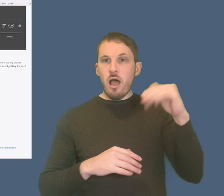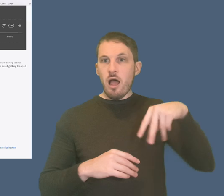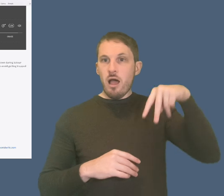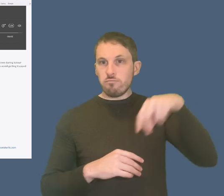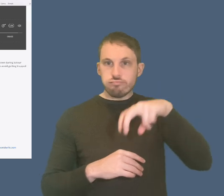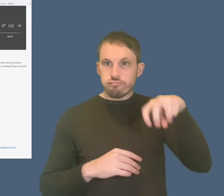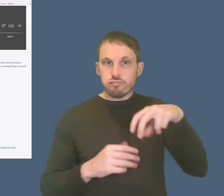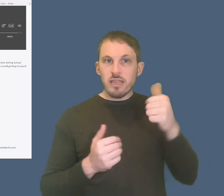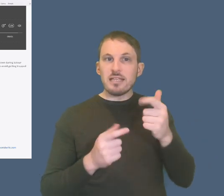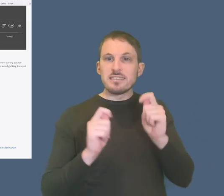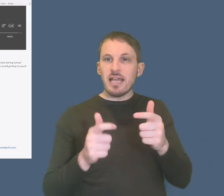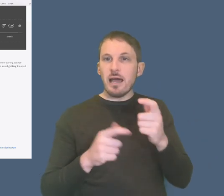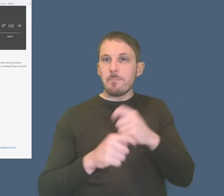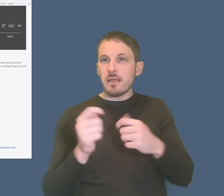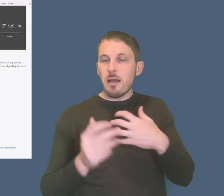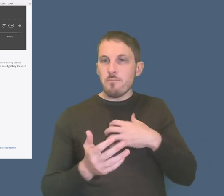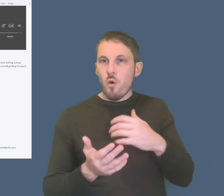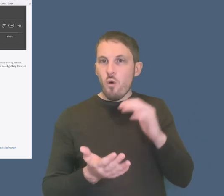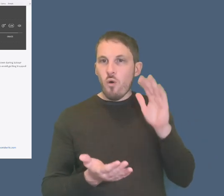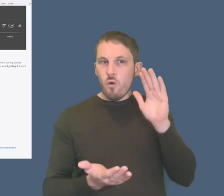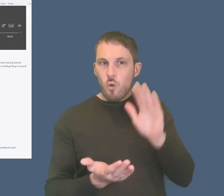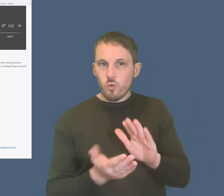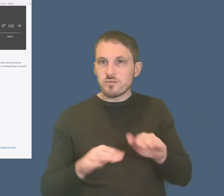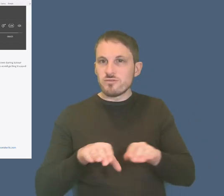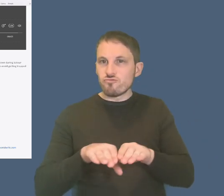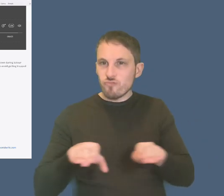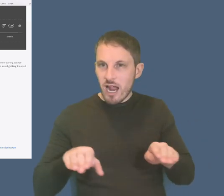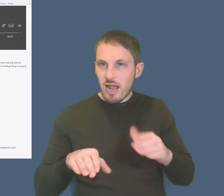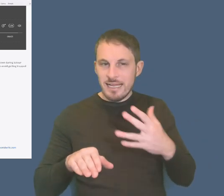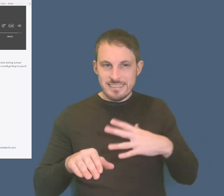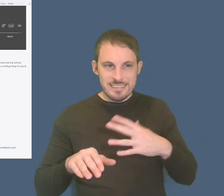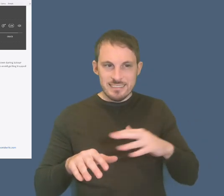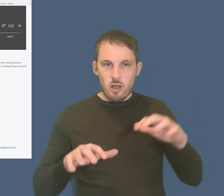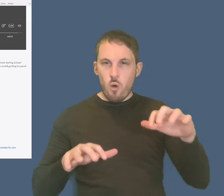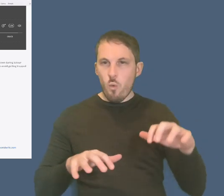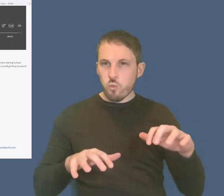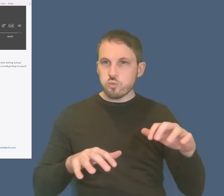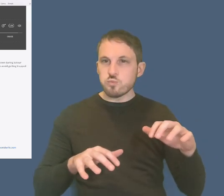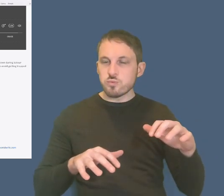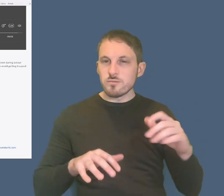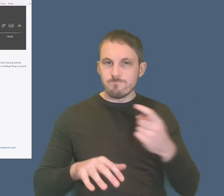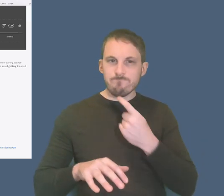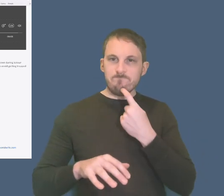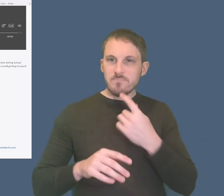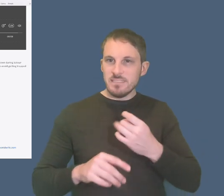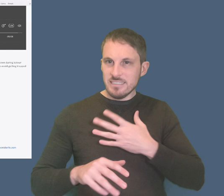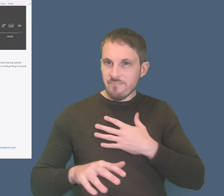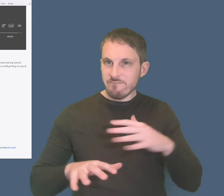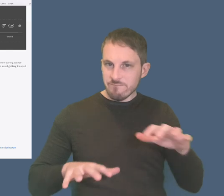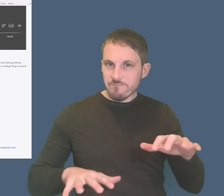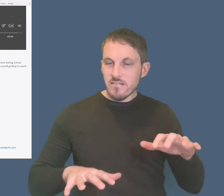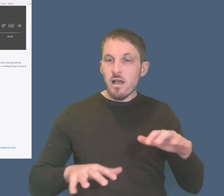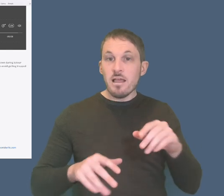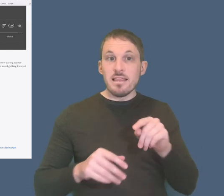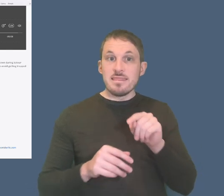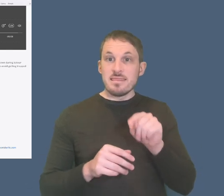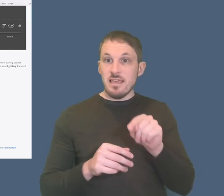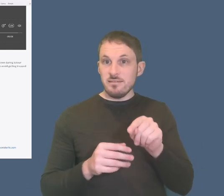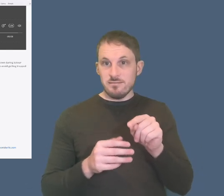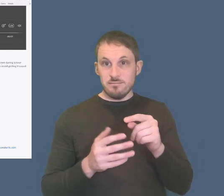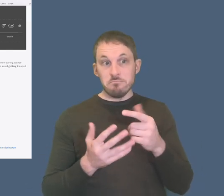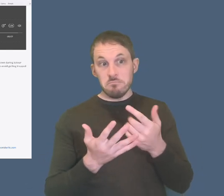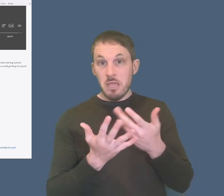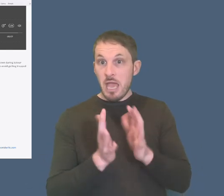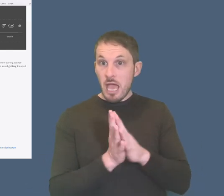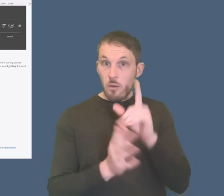move lower and more fixed to the ground and needing to hold and anchor themselves. And this can be a way of tracking a woman's progress